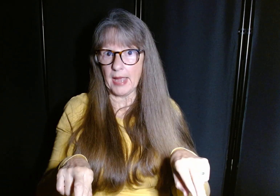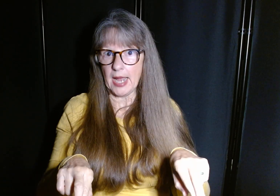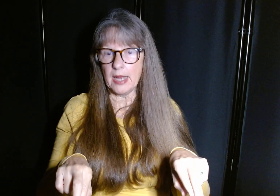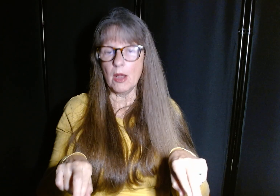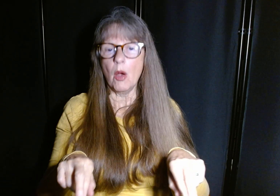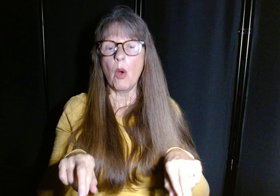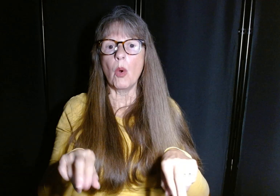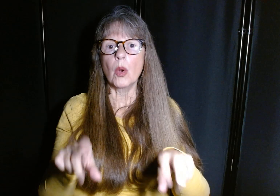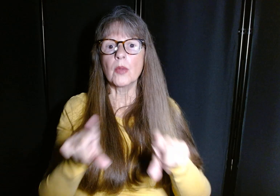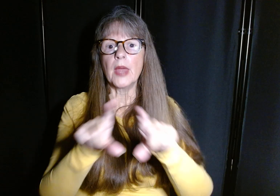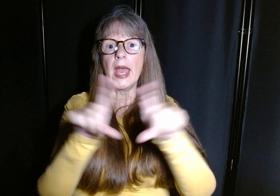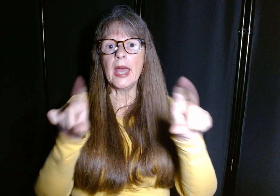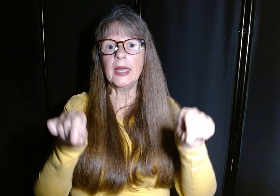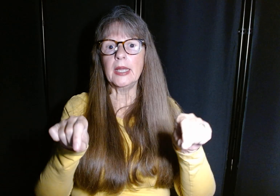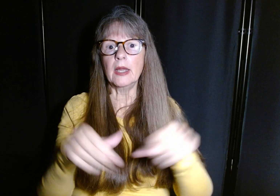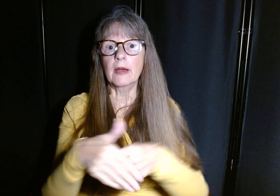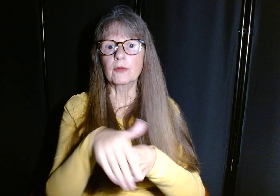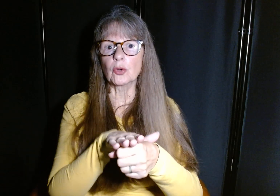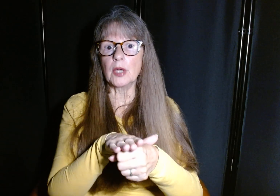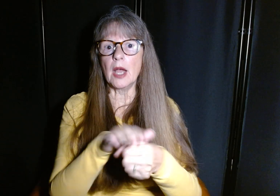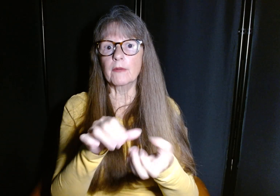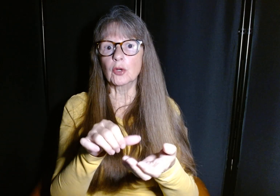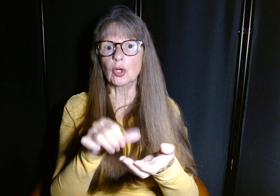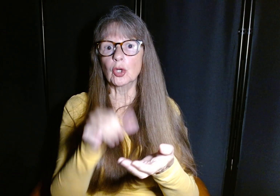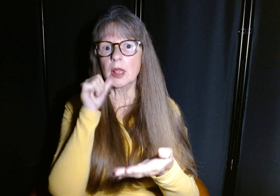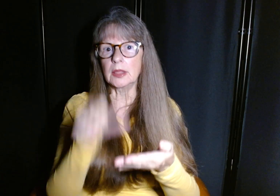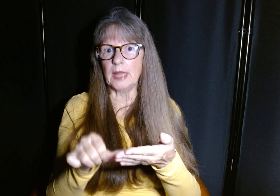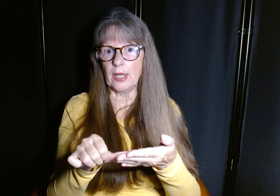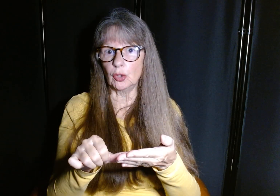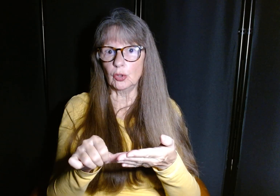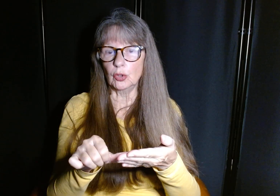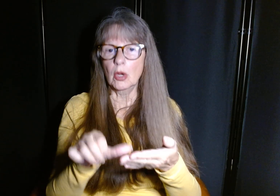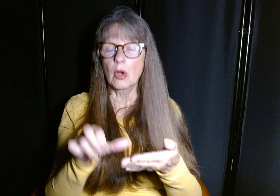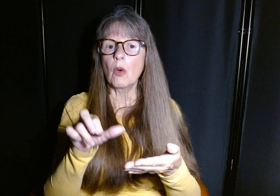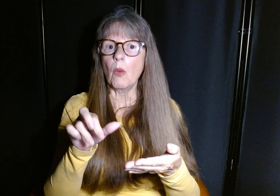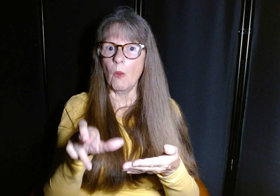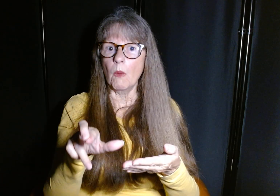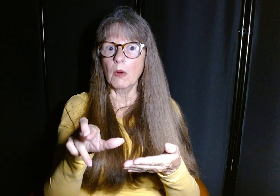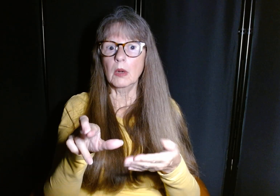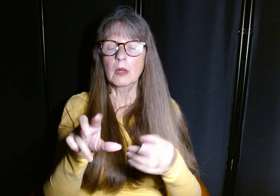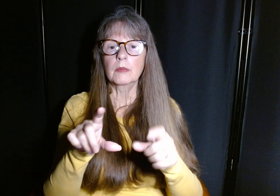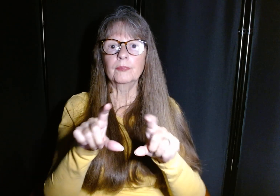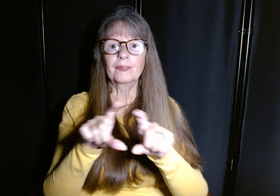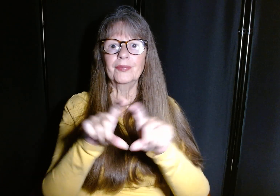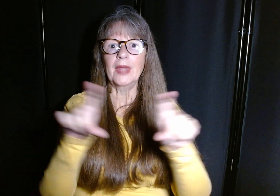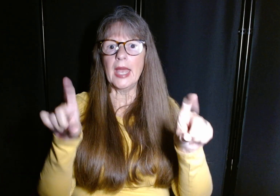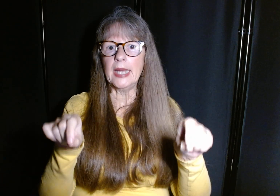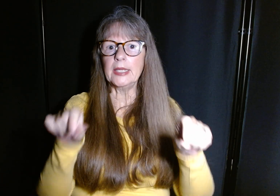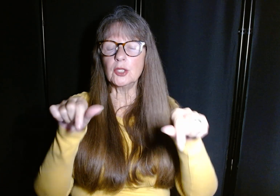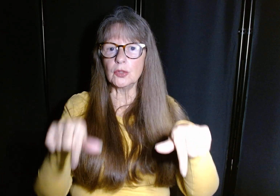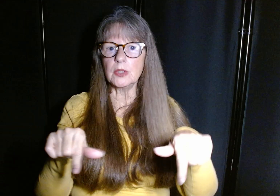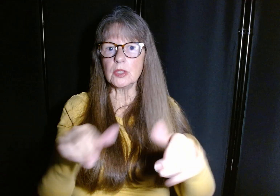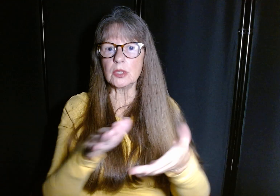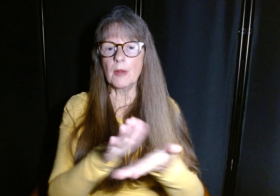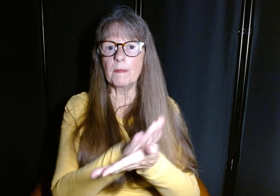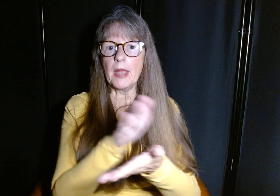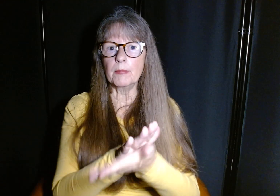resume, or the heading of your cover letter, or the heading to this paper,